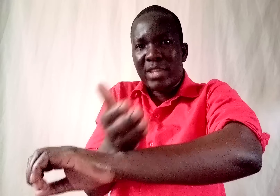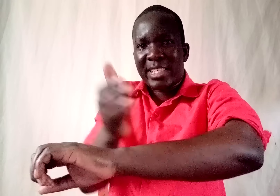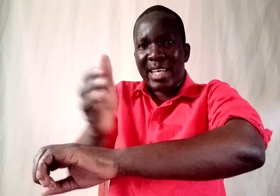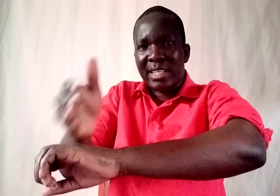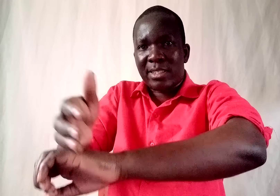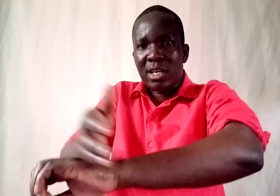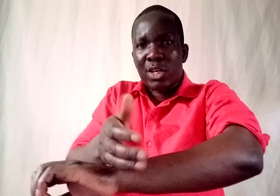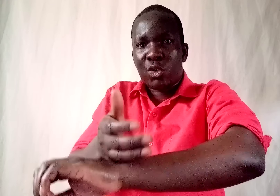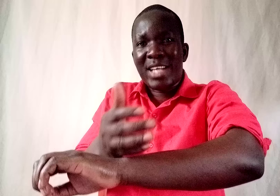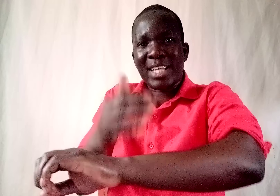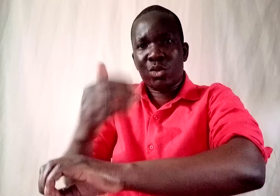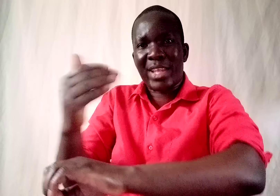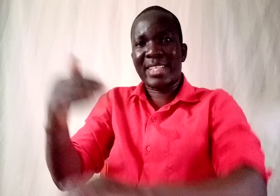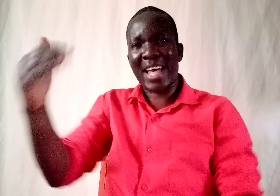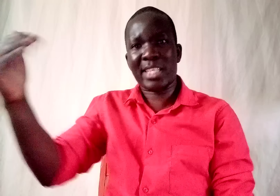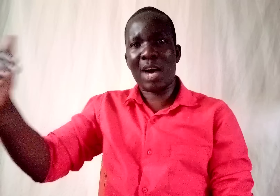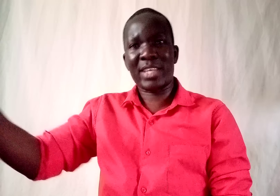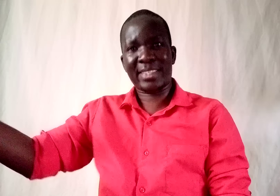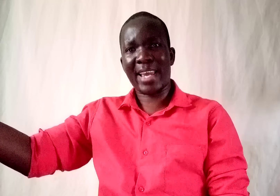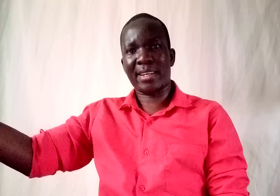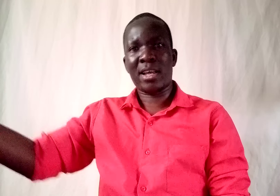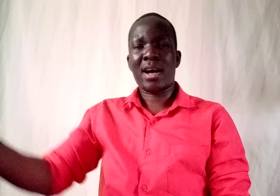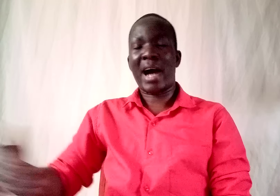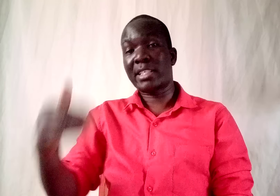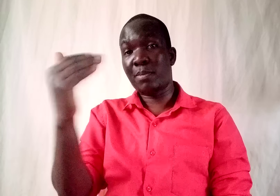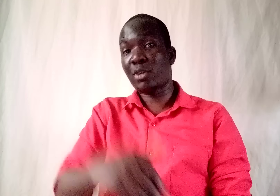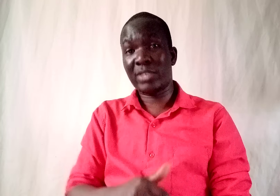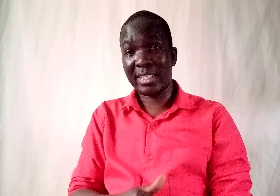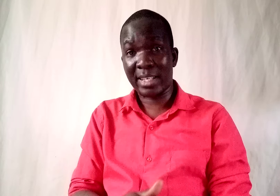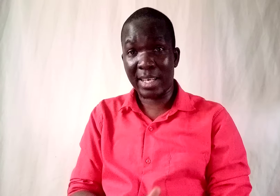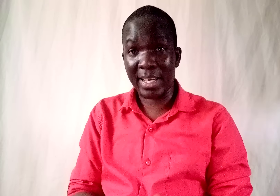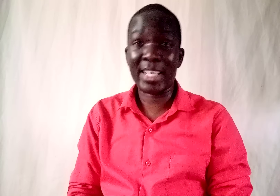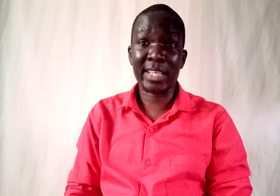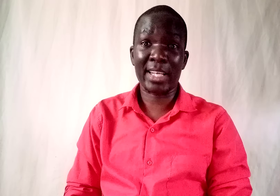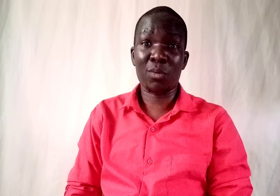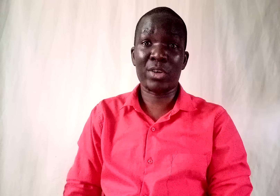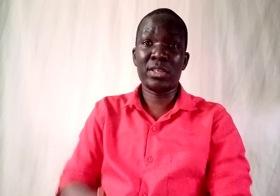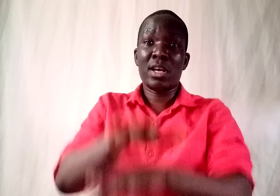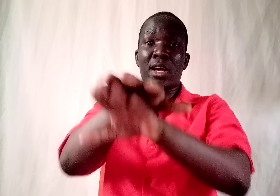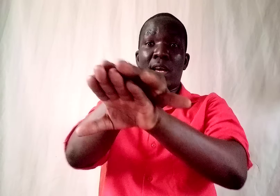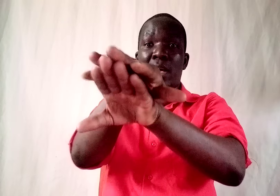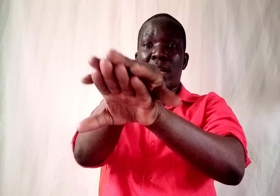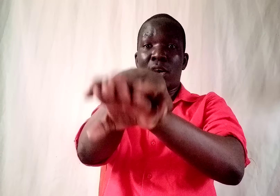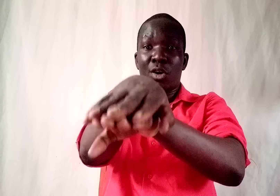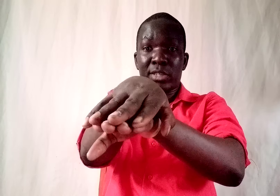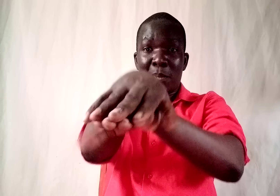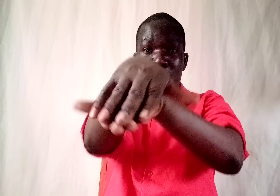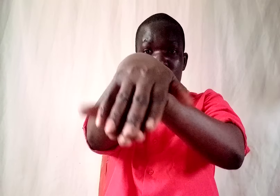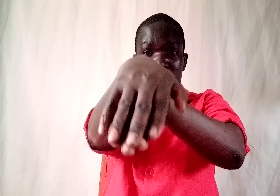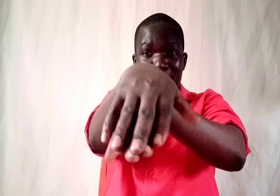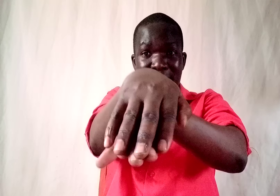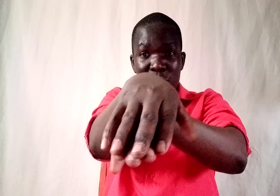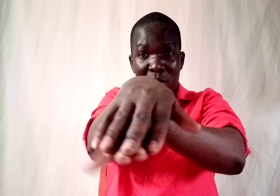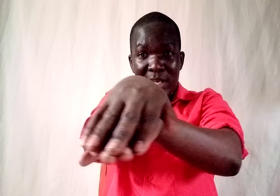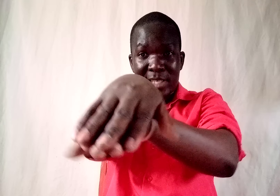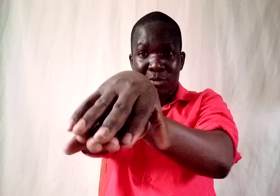the scales, so just know that that's how they sign, and it's part of the Kenyan sign language. Some people also sign this one, as I've